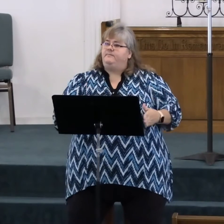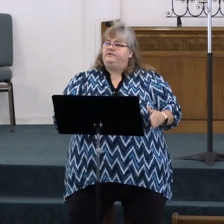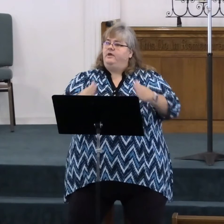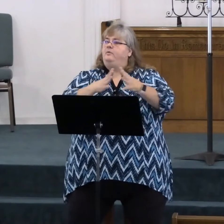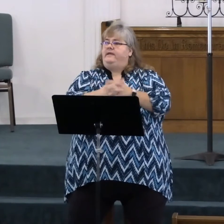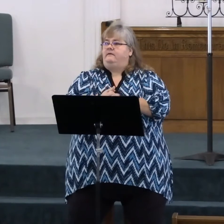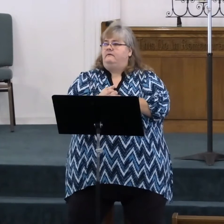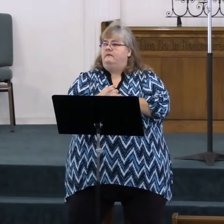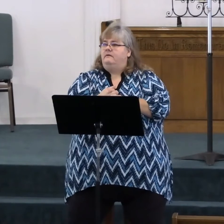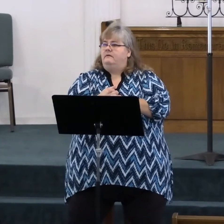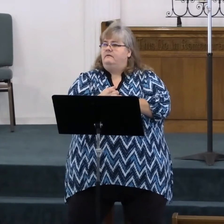be doing.